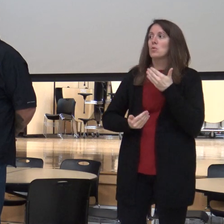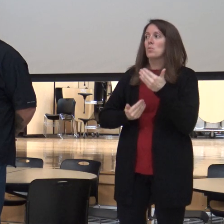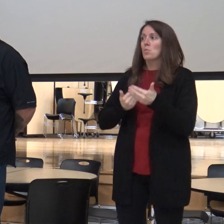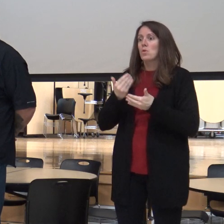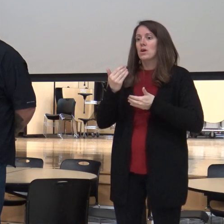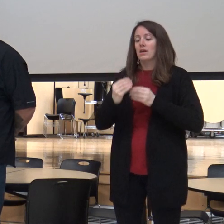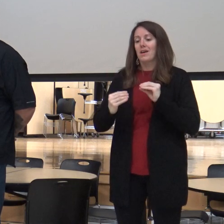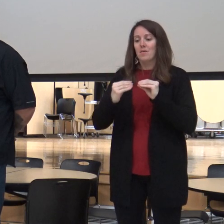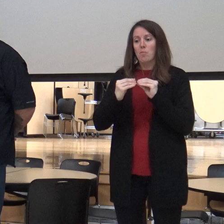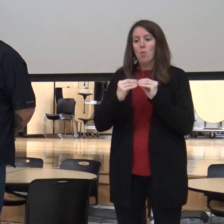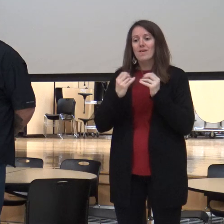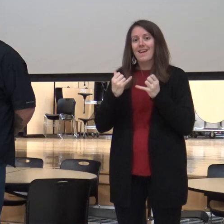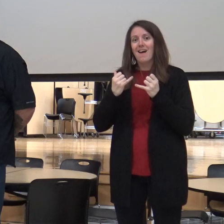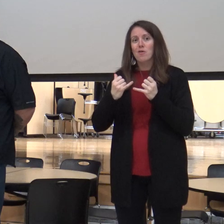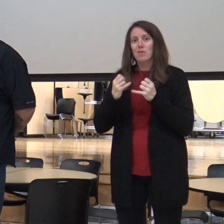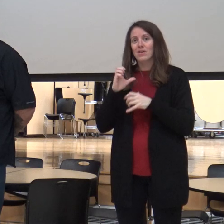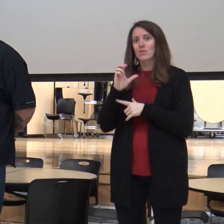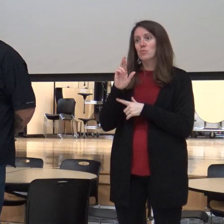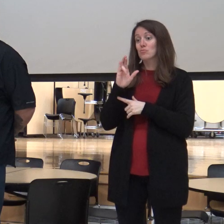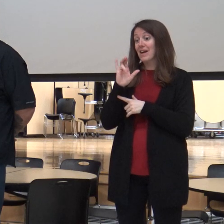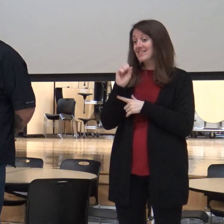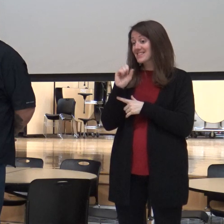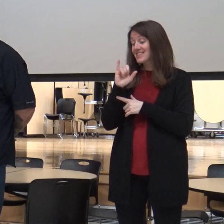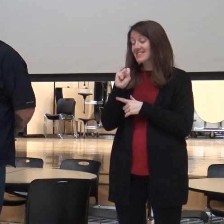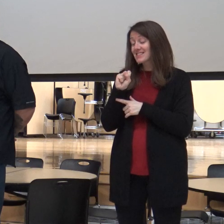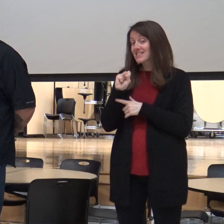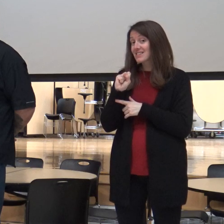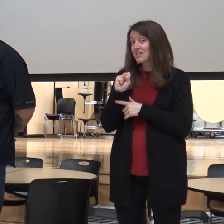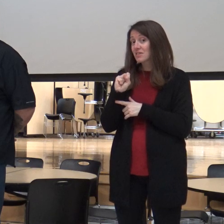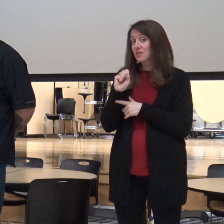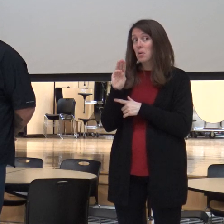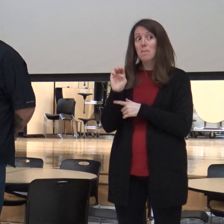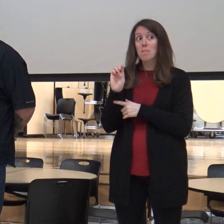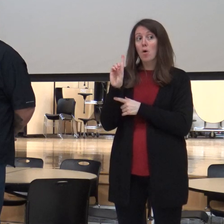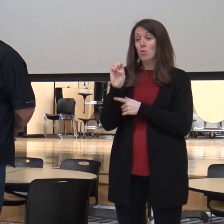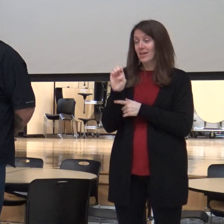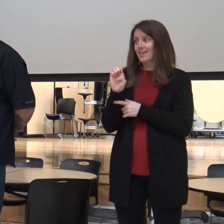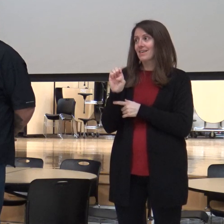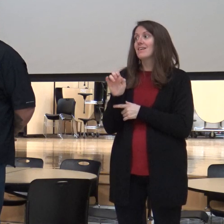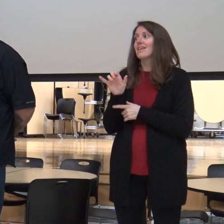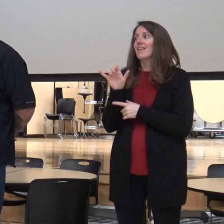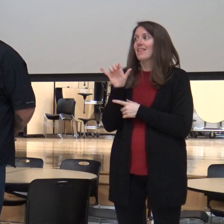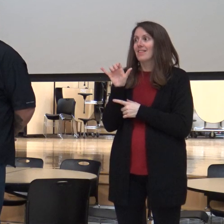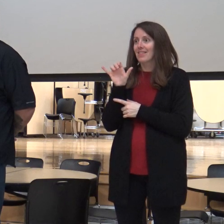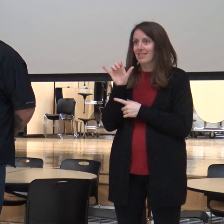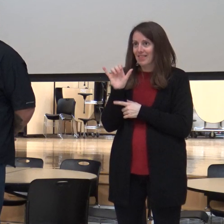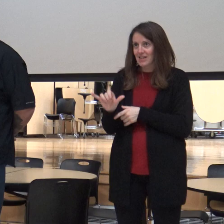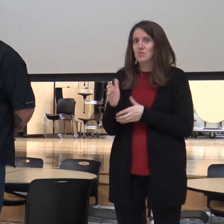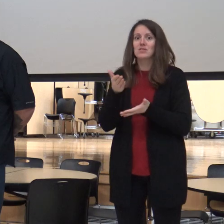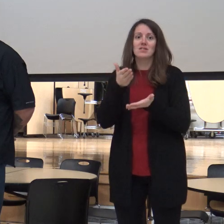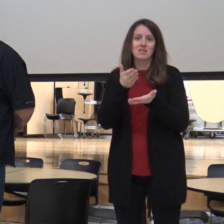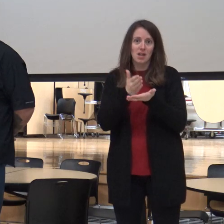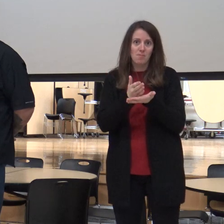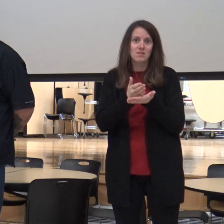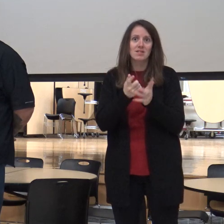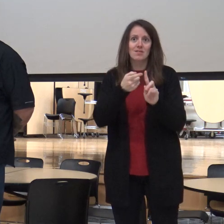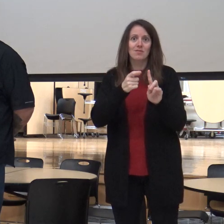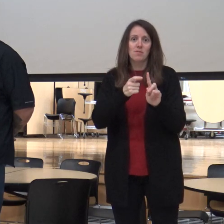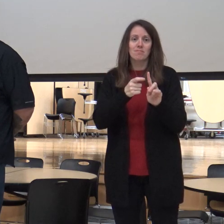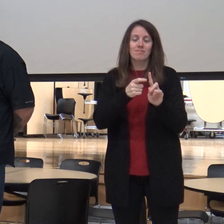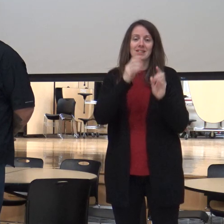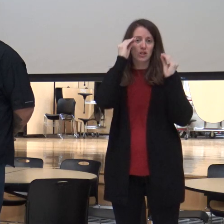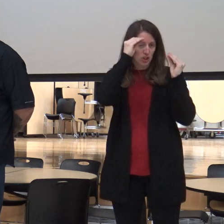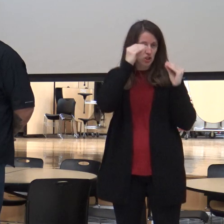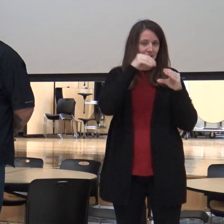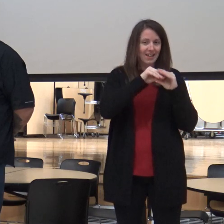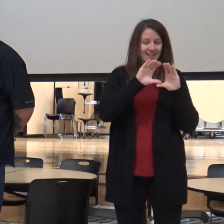in crisis mode because our students are in crisis, then that's what pulls us away from that. So I could talk